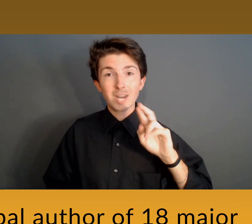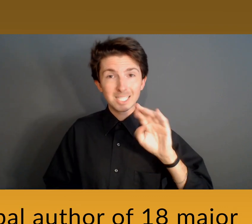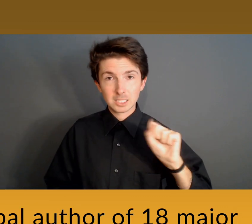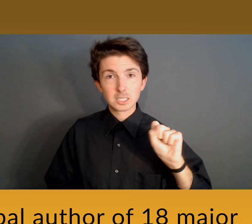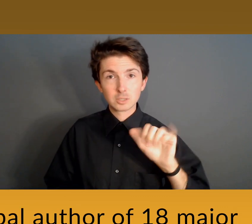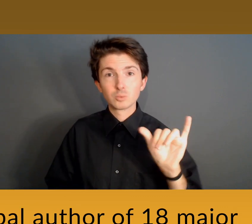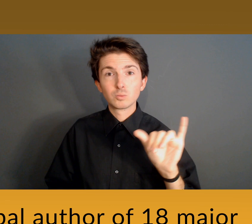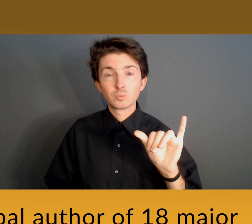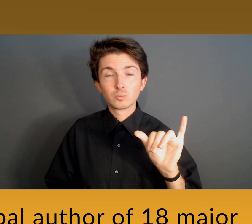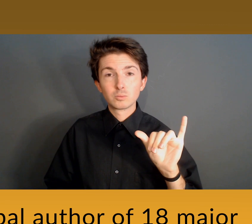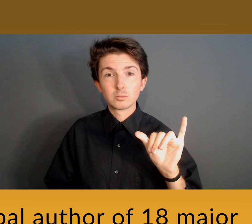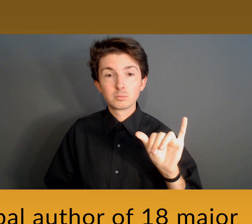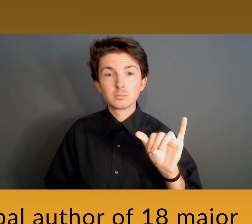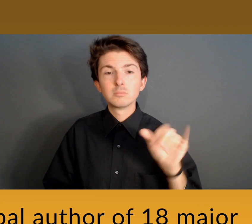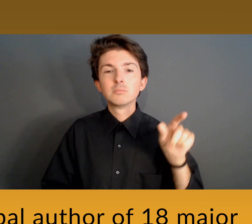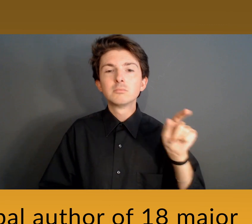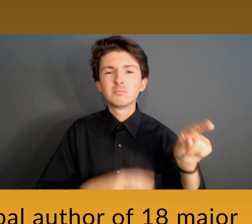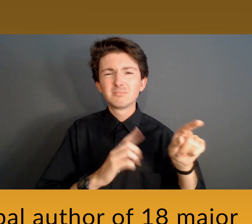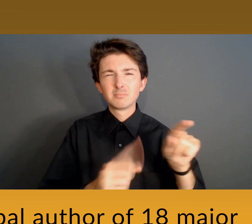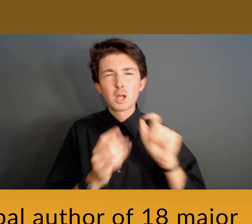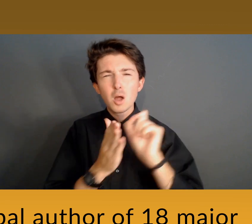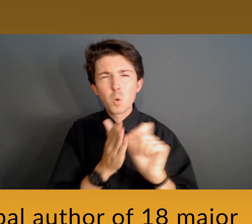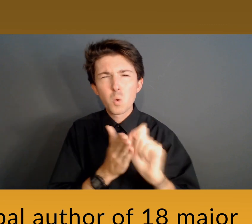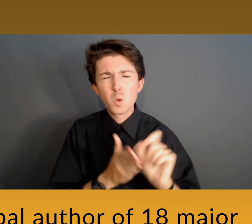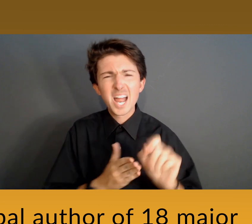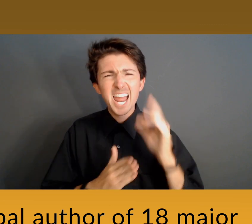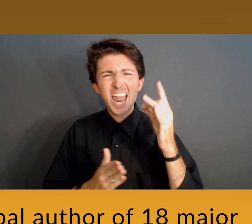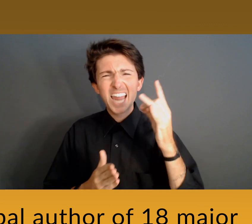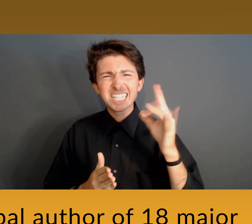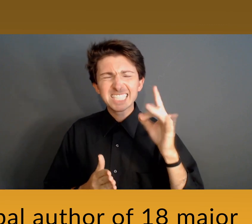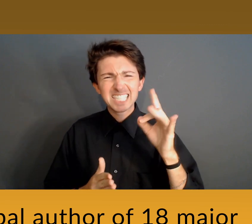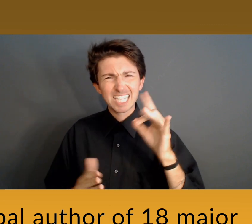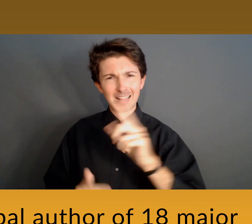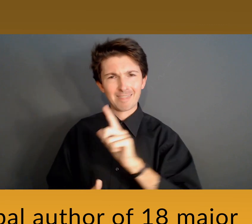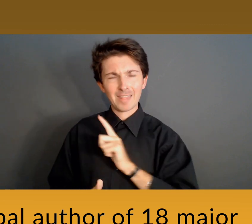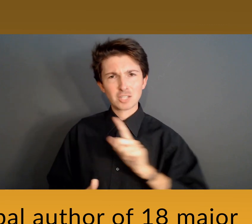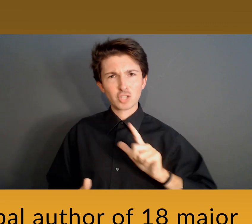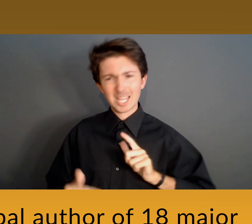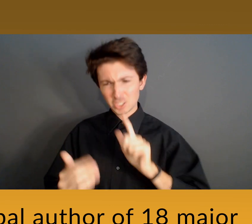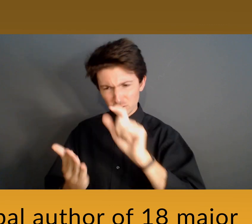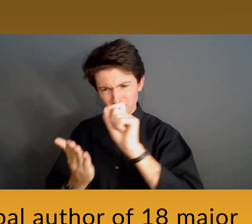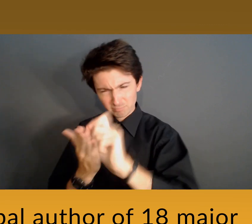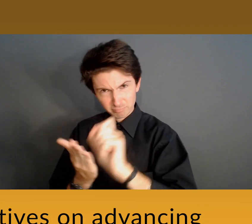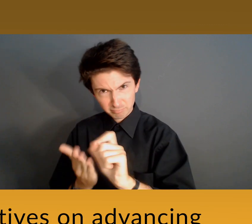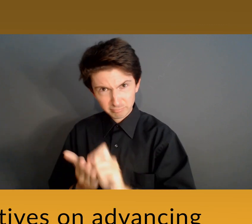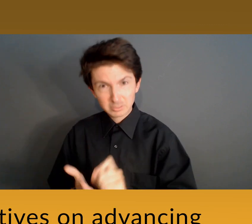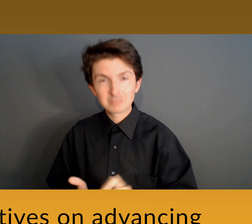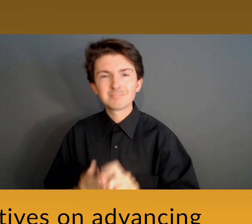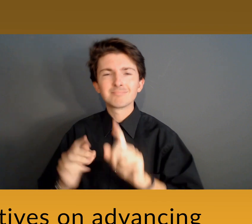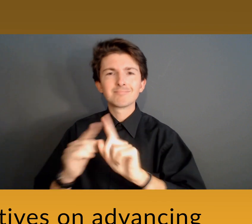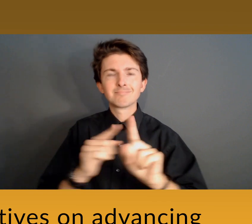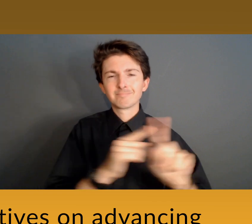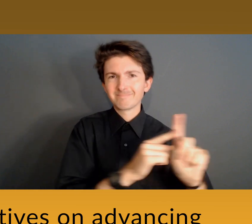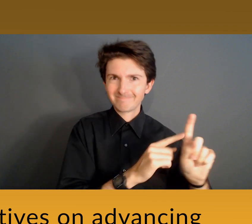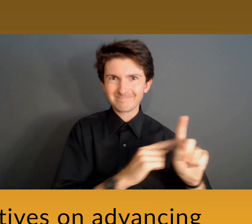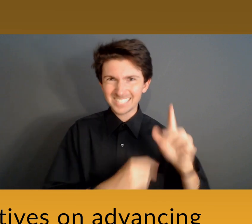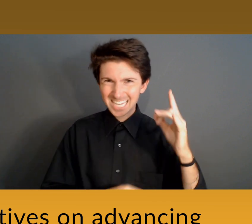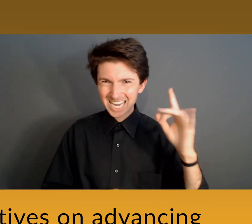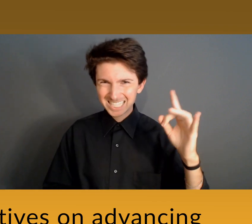Steve was the principal author of 18 major pieces of legislation, including